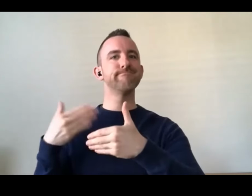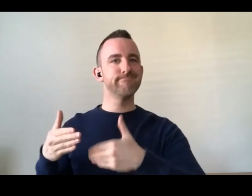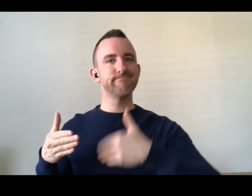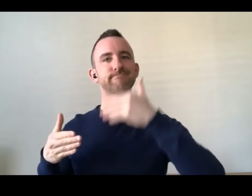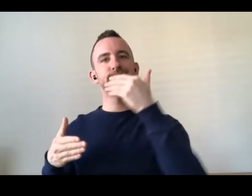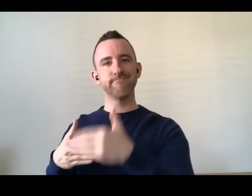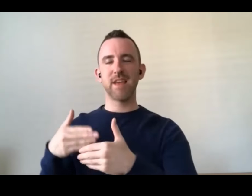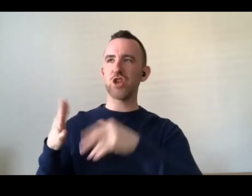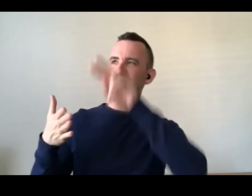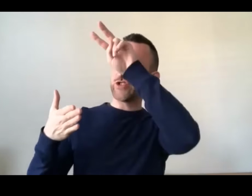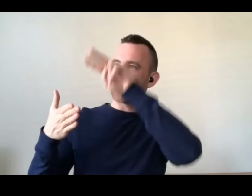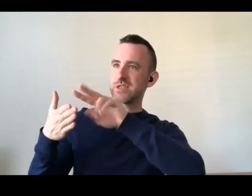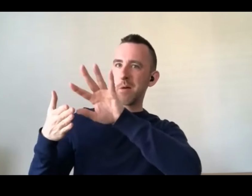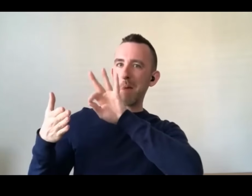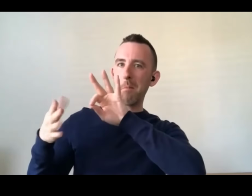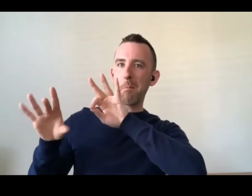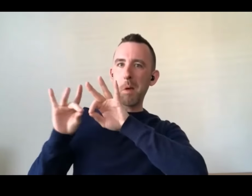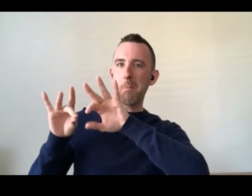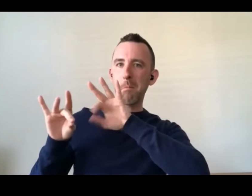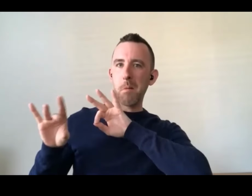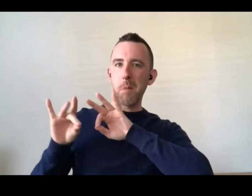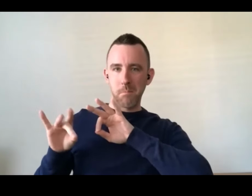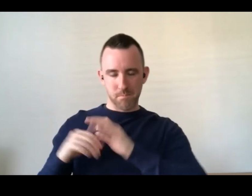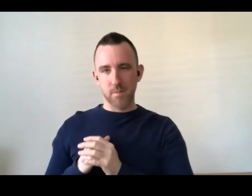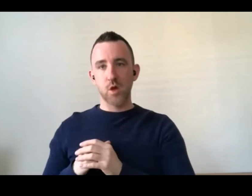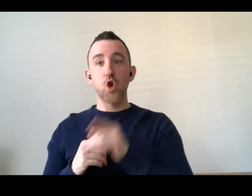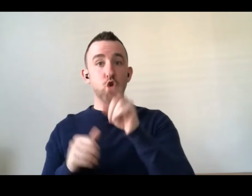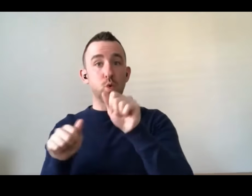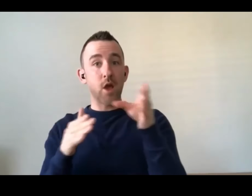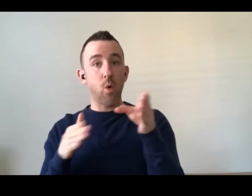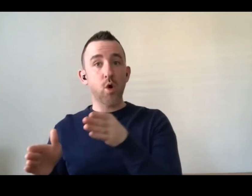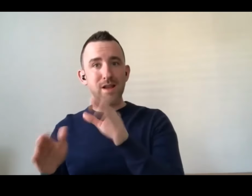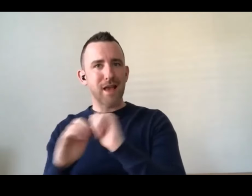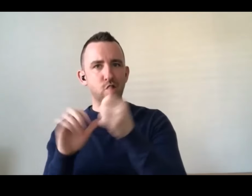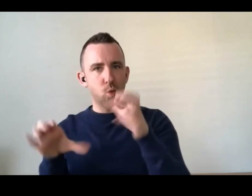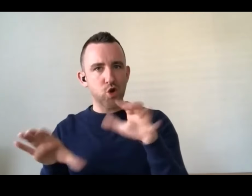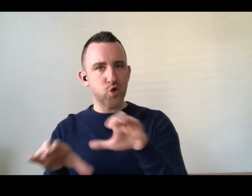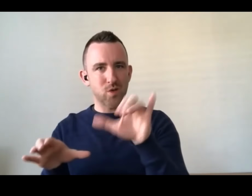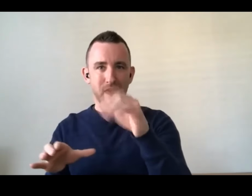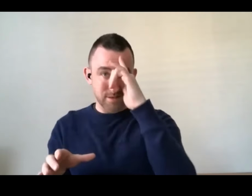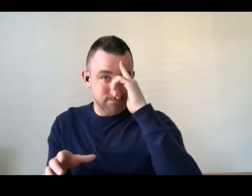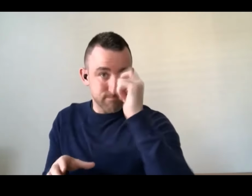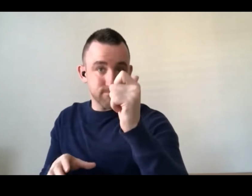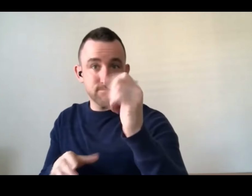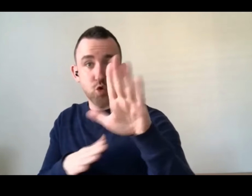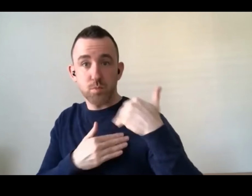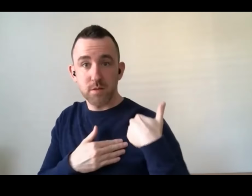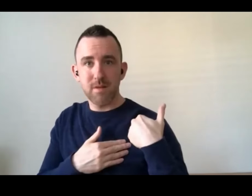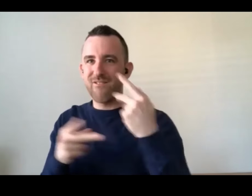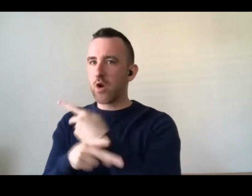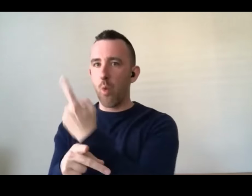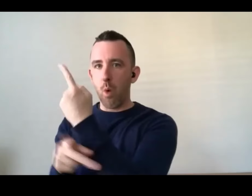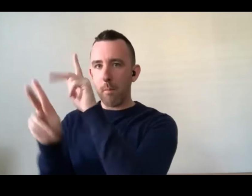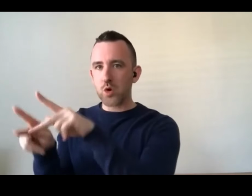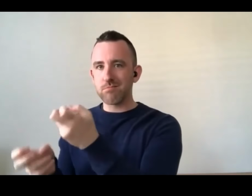And team members can claim items to do. You can organize how you want to do this. It's totally up to you. Figure out whether it's one person